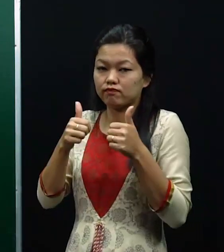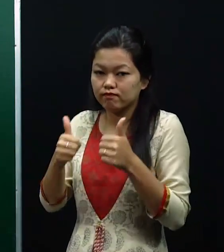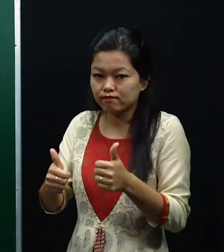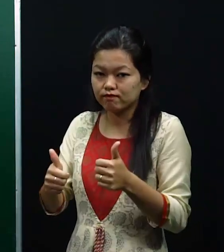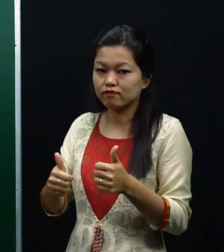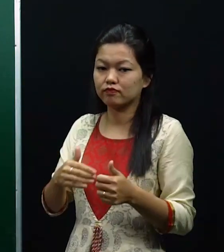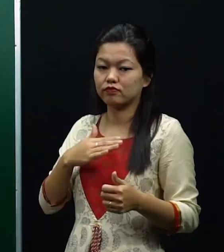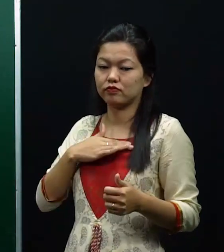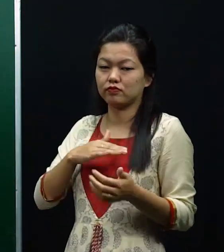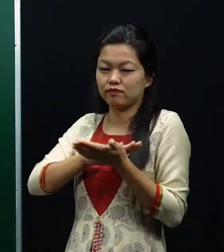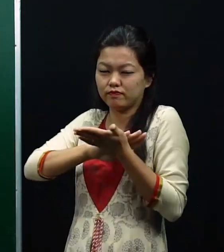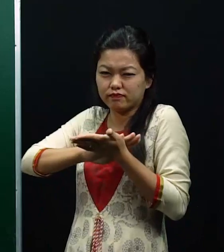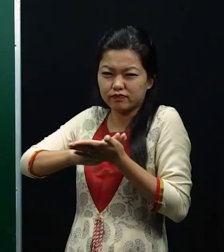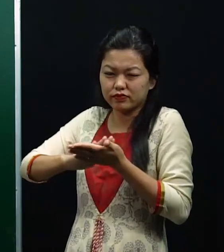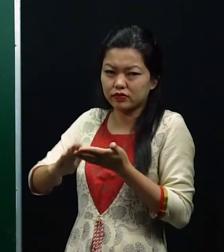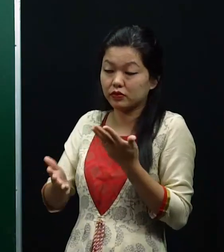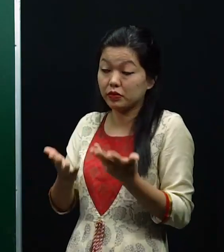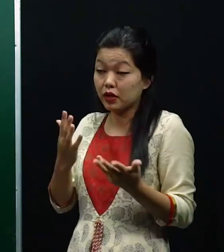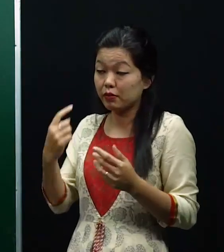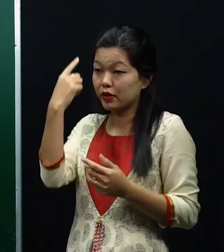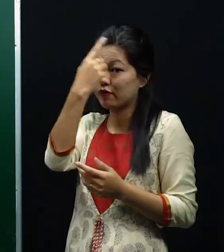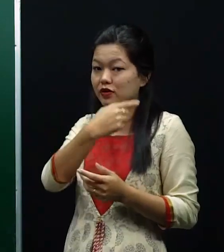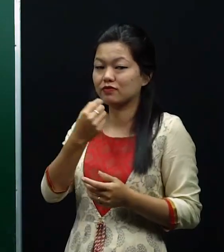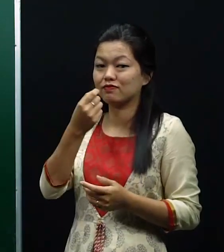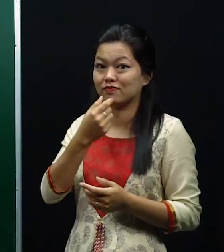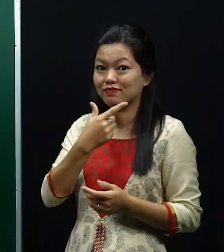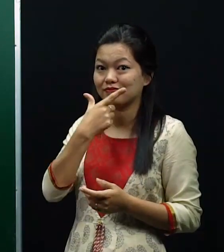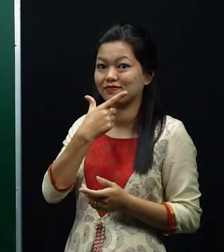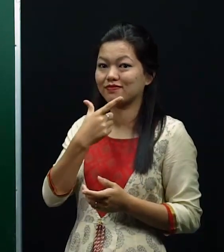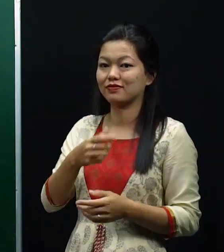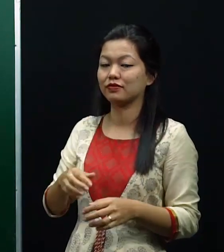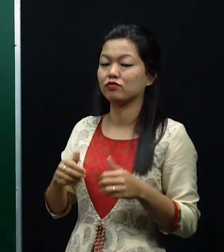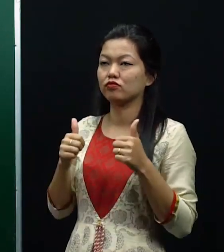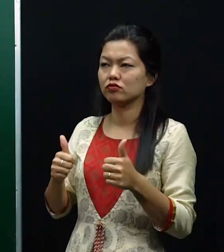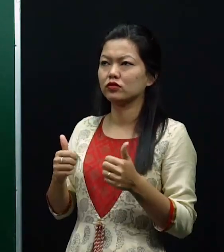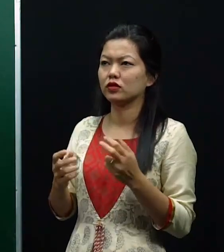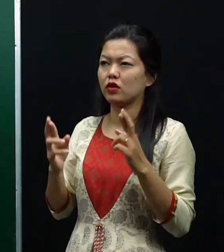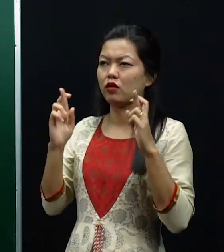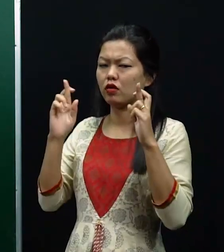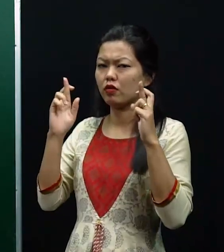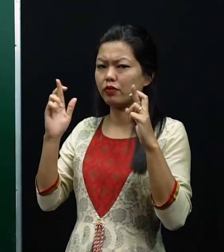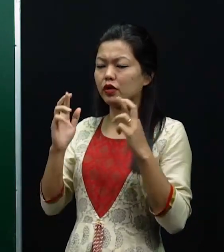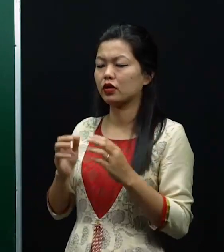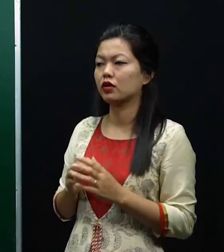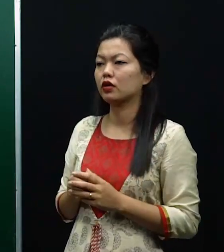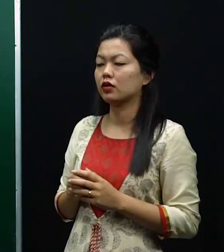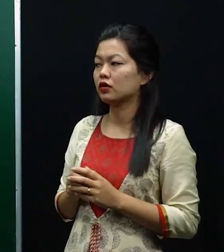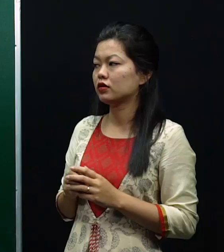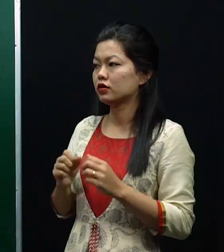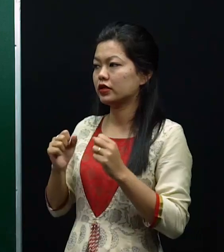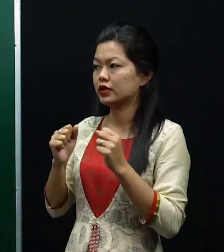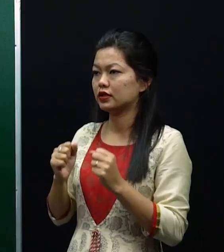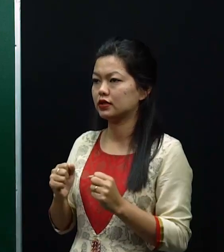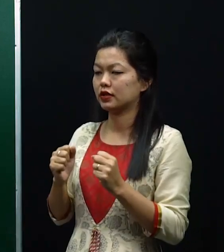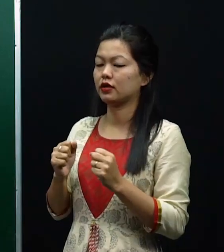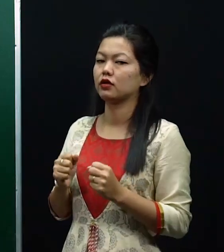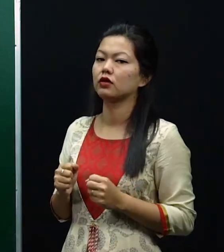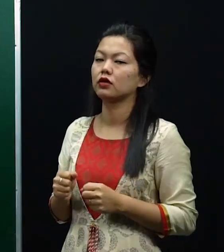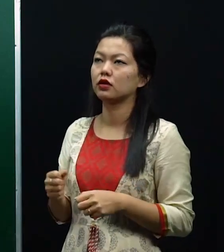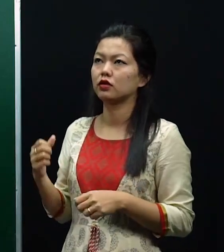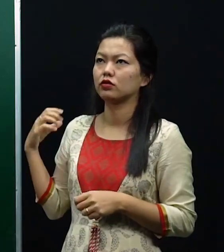been looking for. And he also hoped that this man will come in a form which would be so kind to human